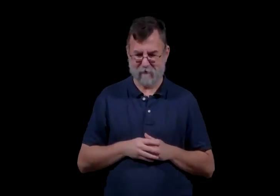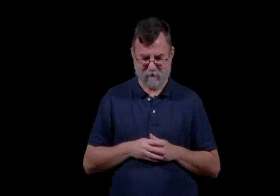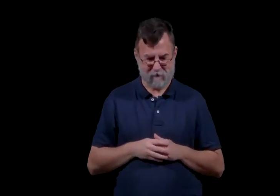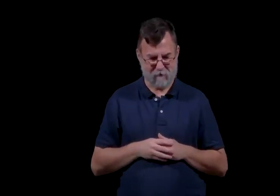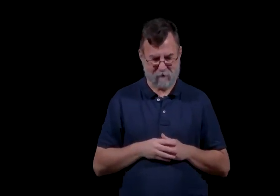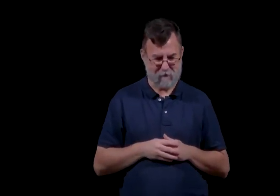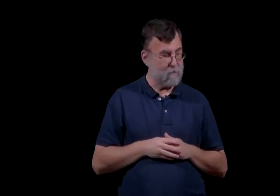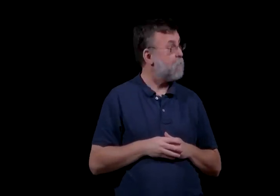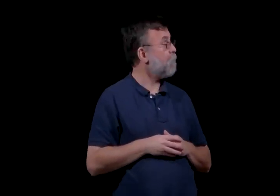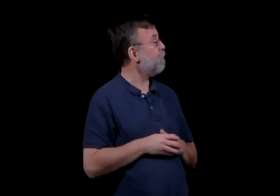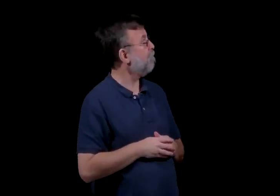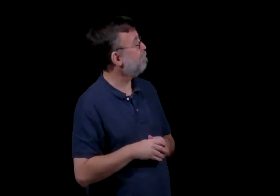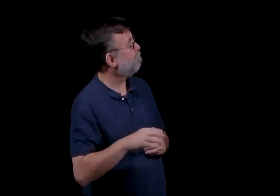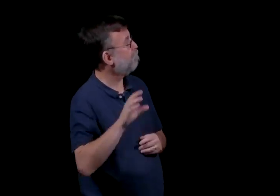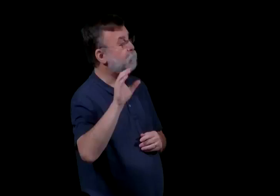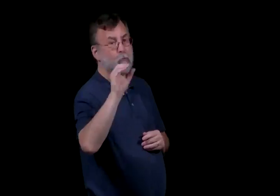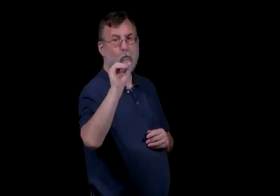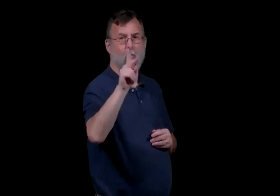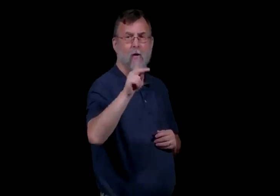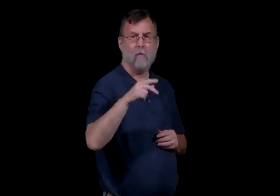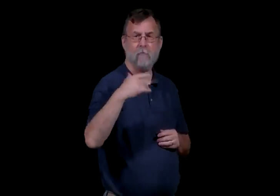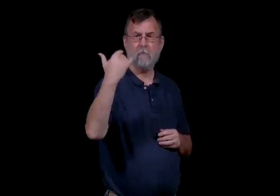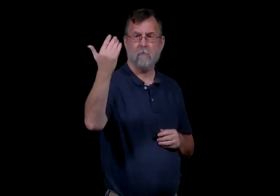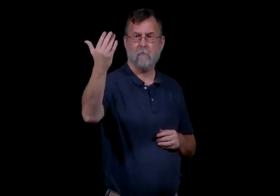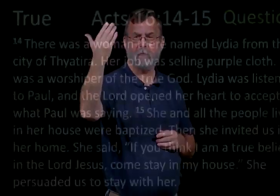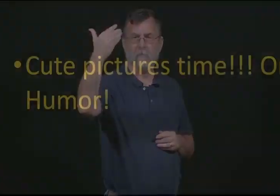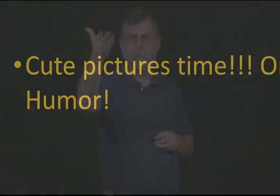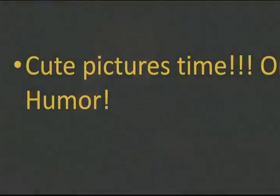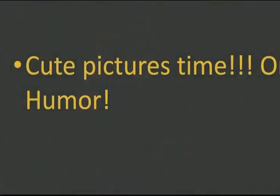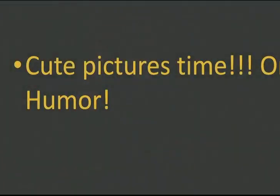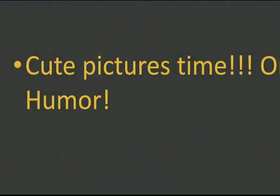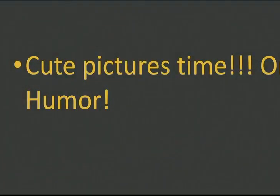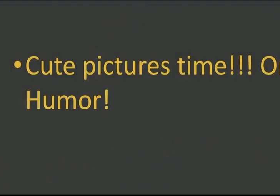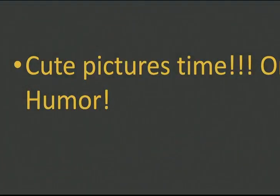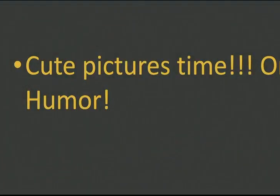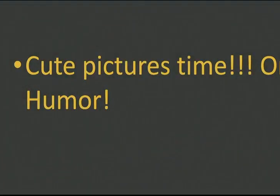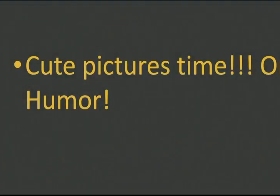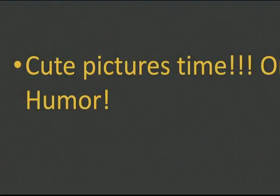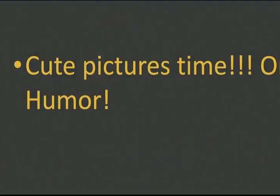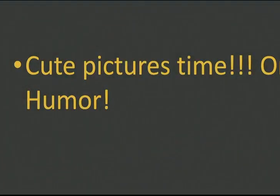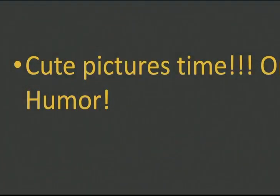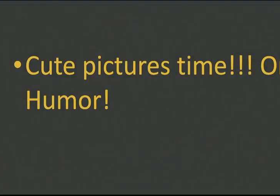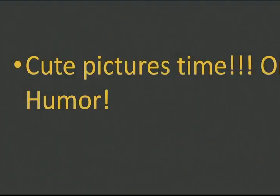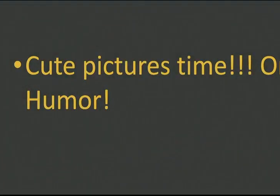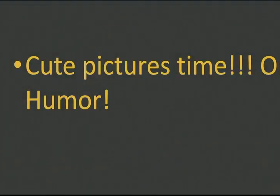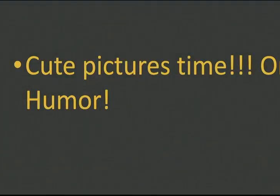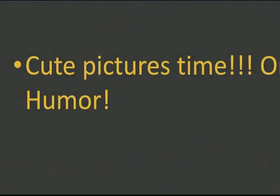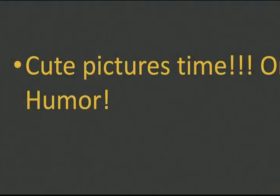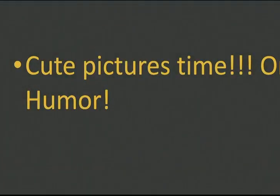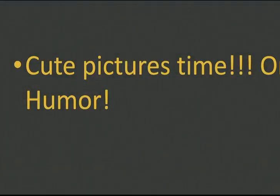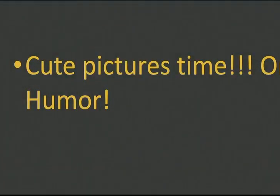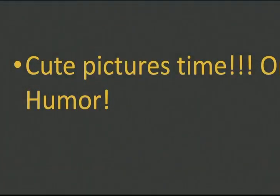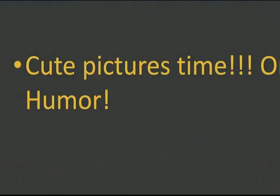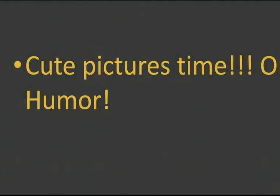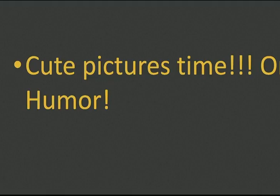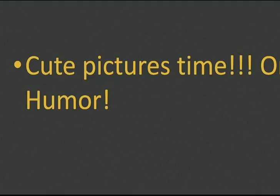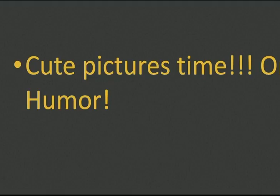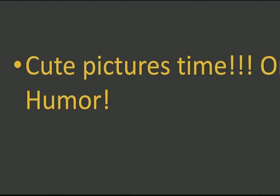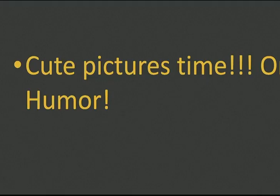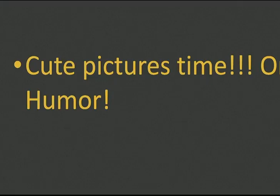And that was very popular, the clothes that she was selling at that time. Now, you ready for my cute pictures? Oh, or someone saying